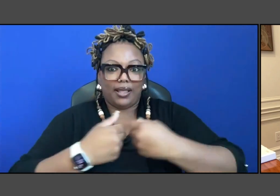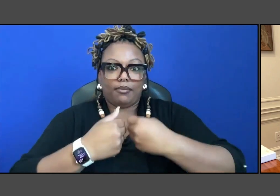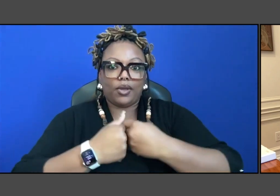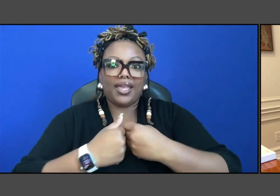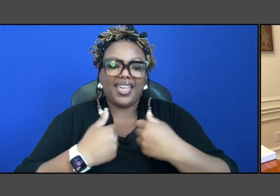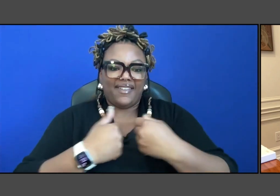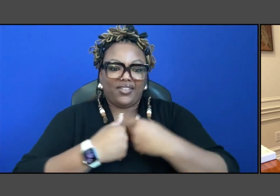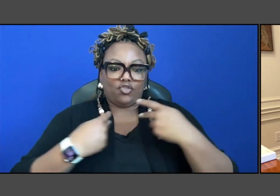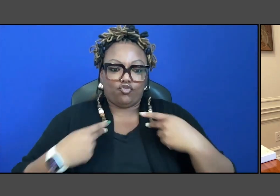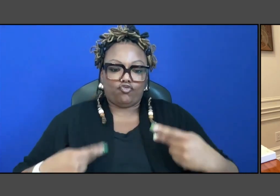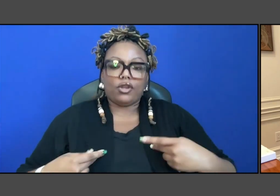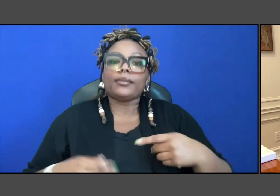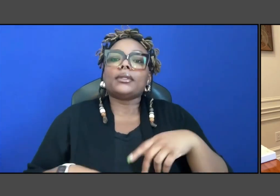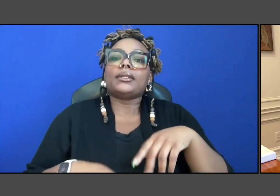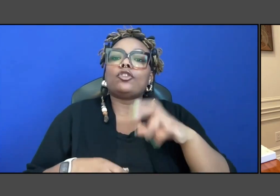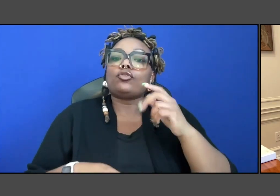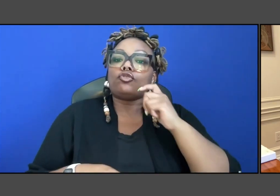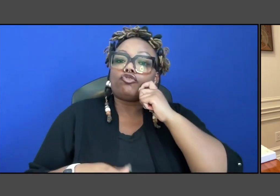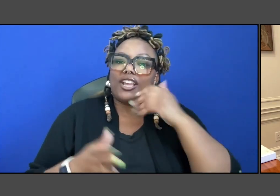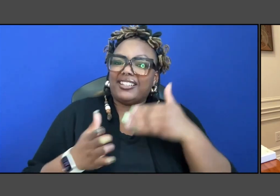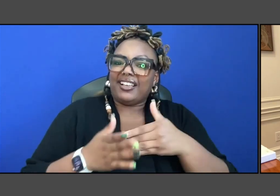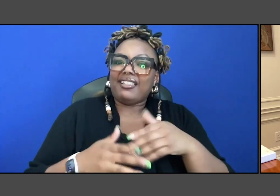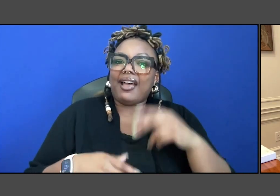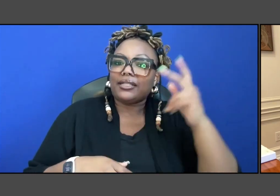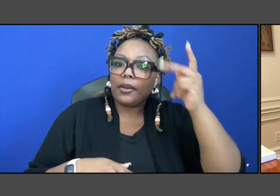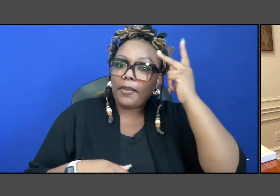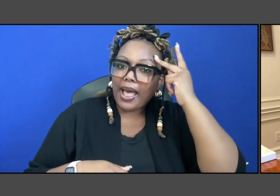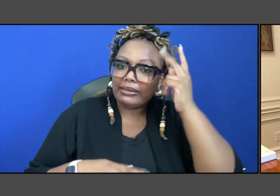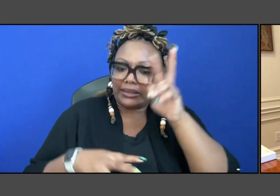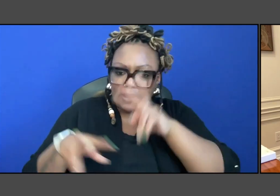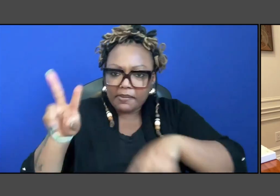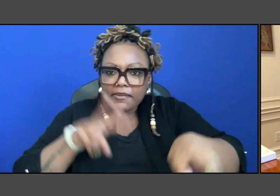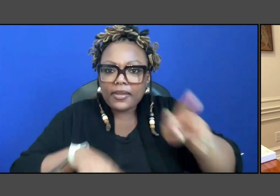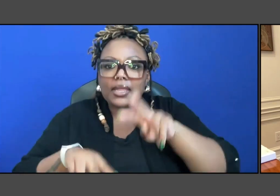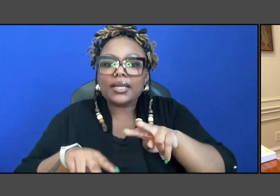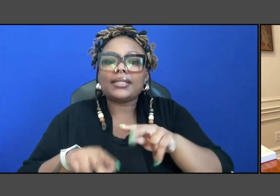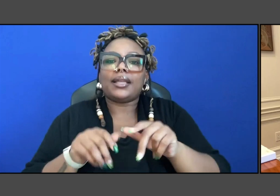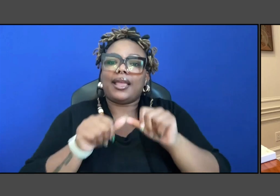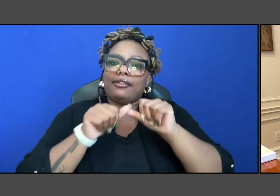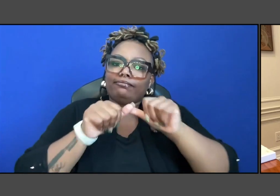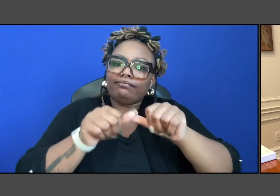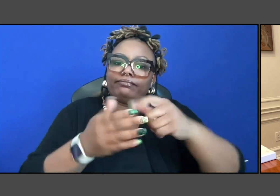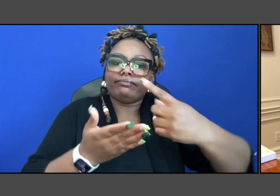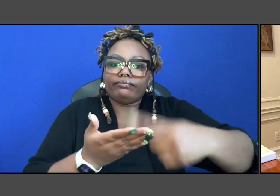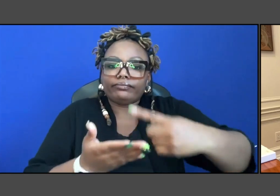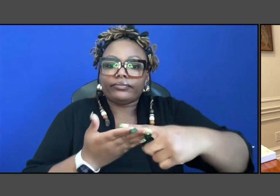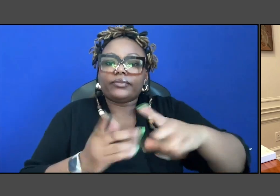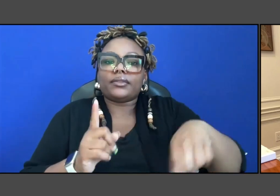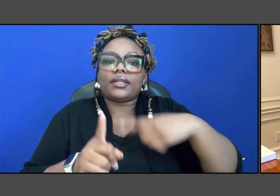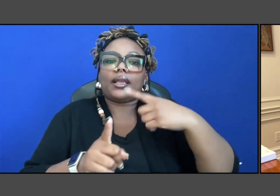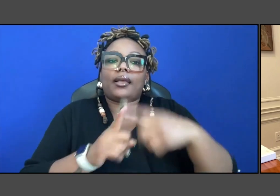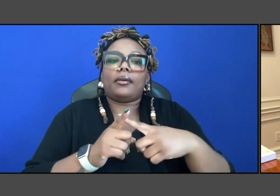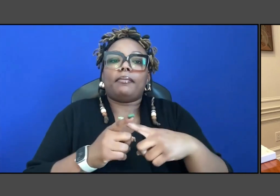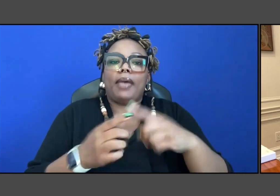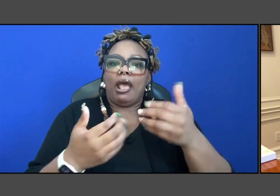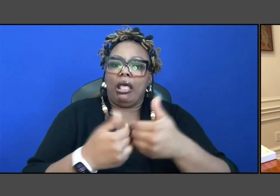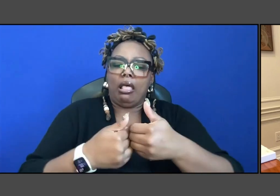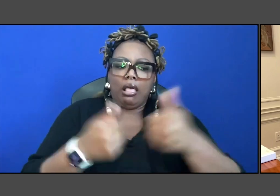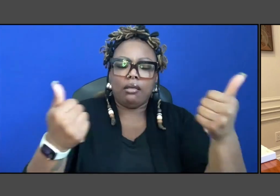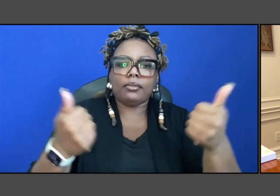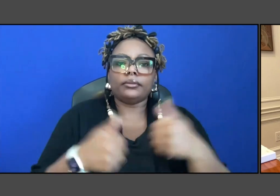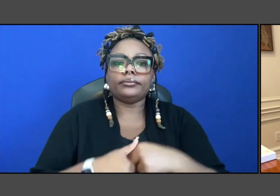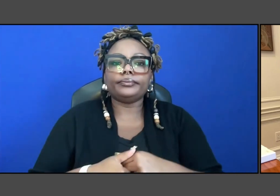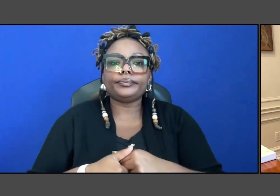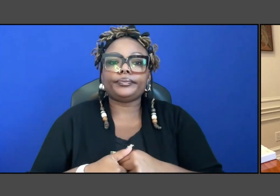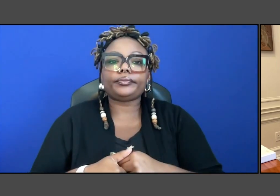of racialized policies and policing and remains an ongoing site of contestation and separation. Given